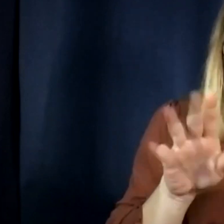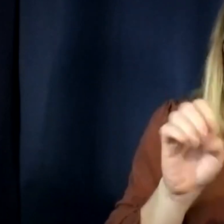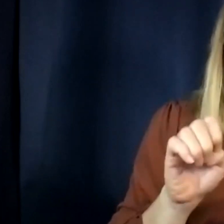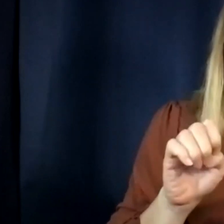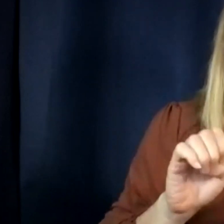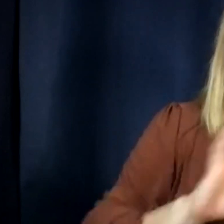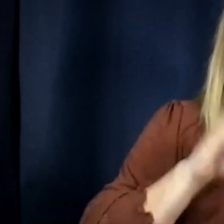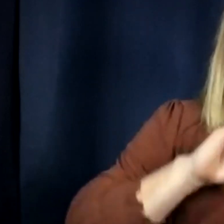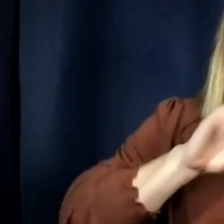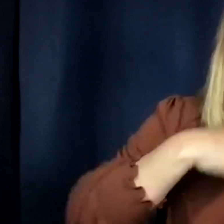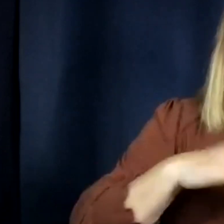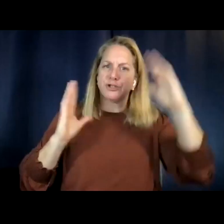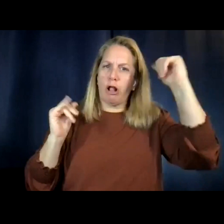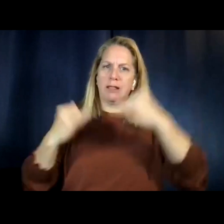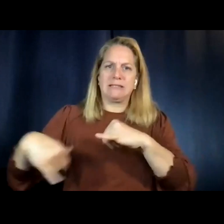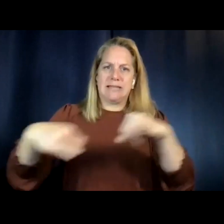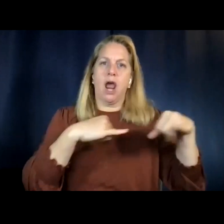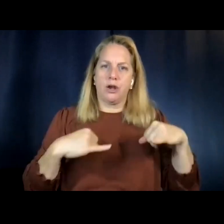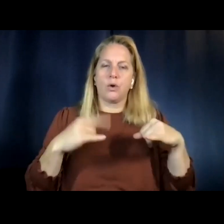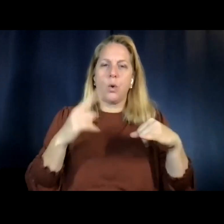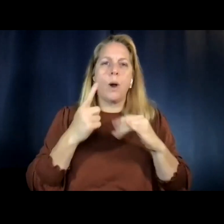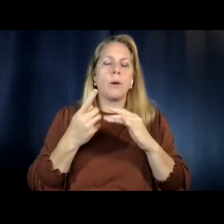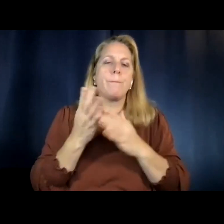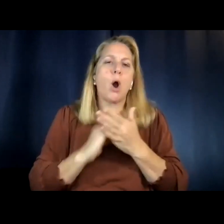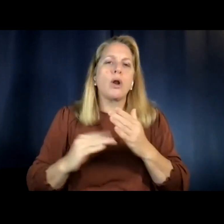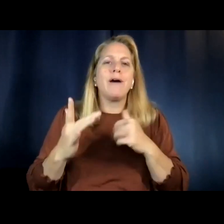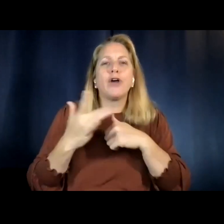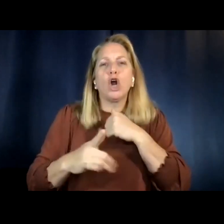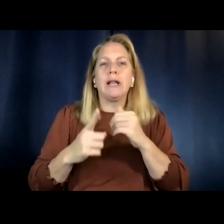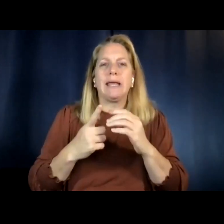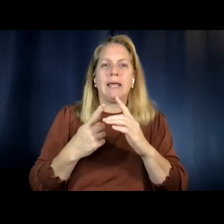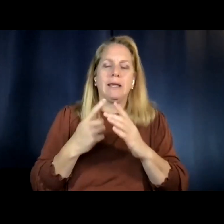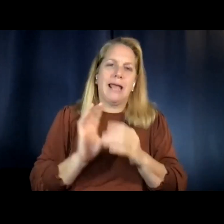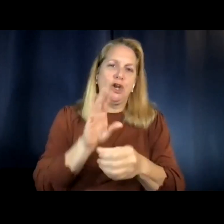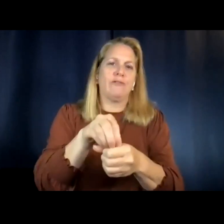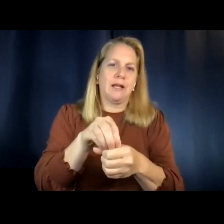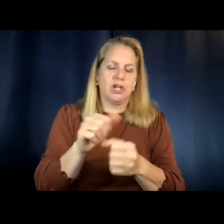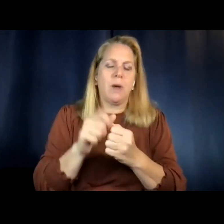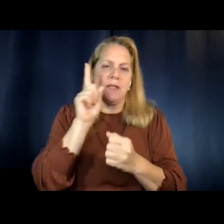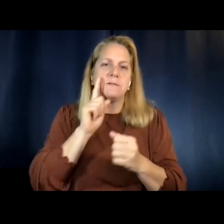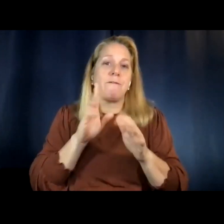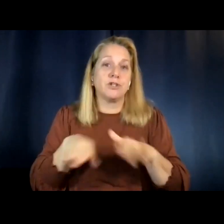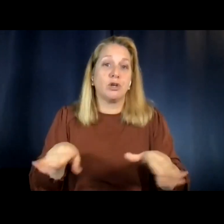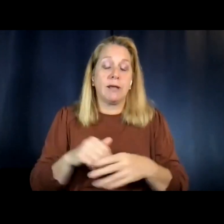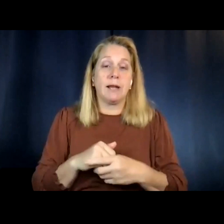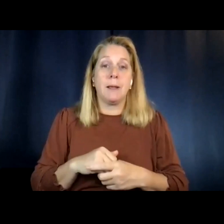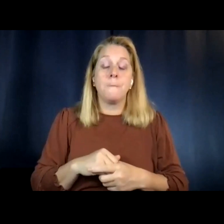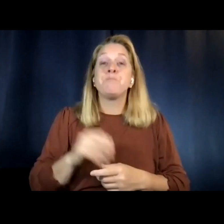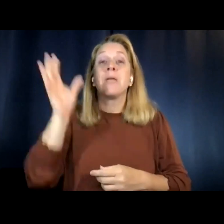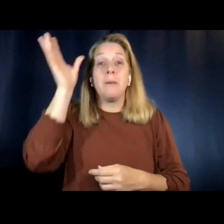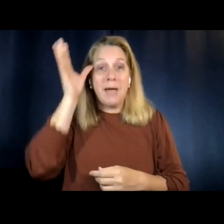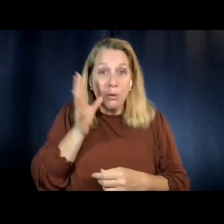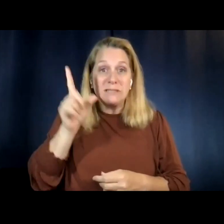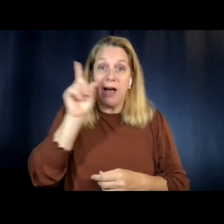standards for early intervention with deaf and hard of hearing children, is that parents of deaf and hard of hearing children